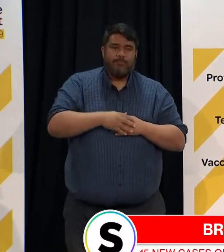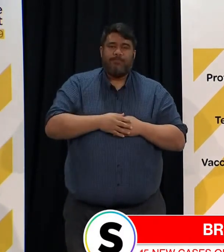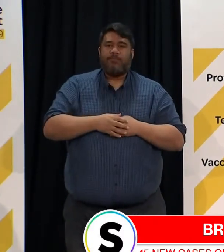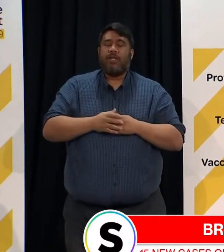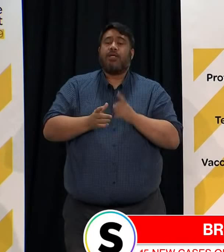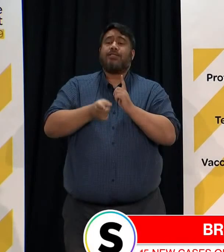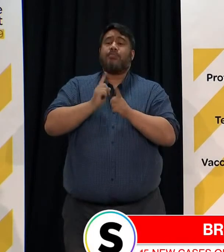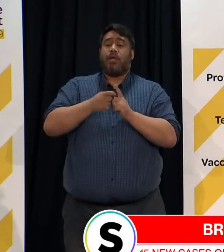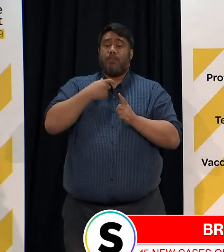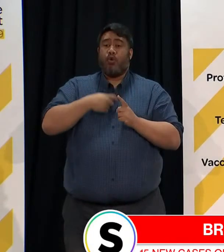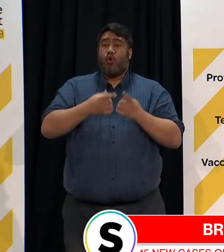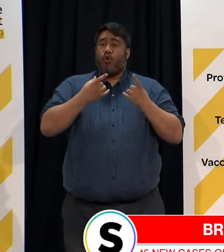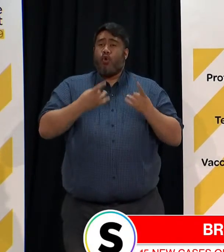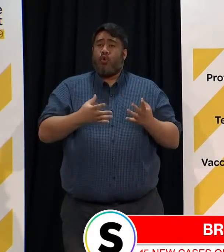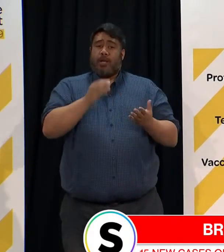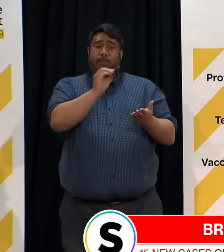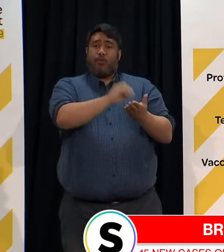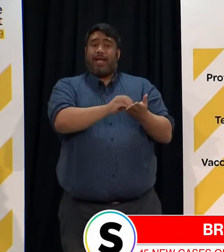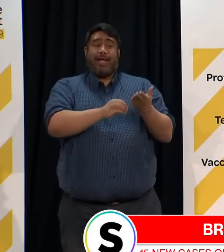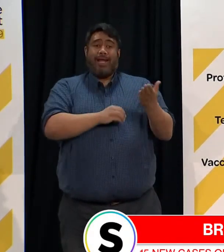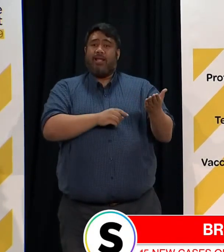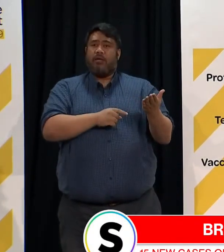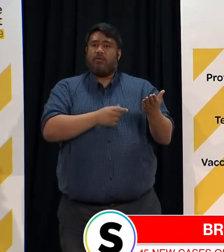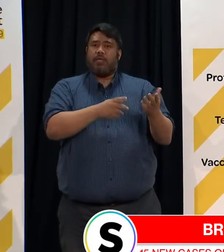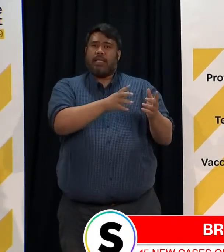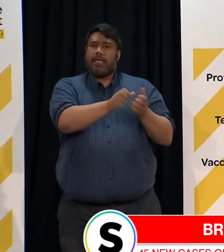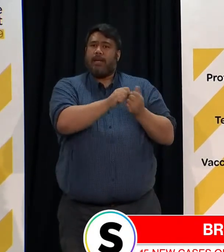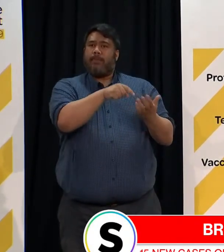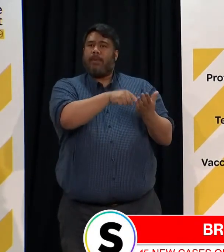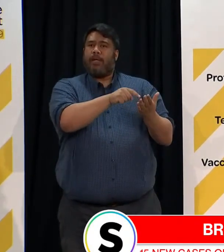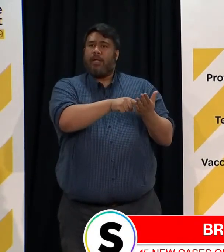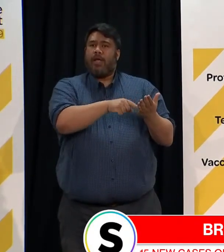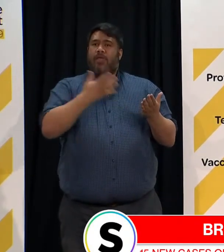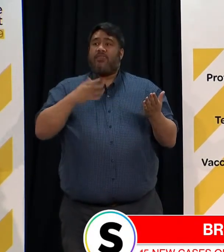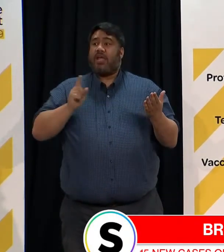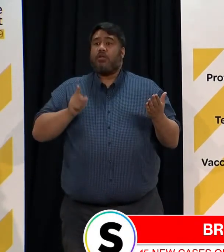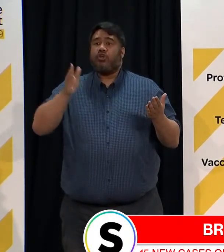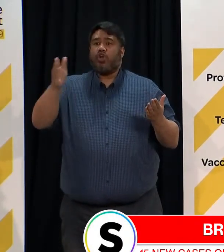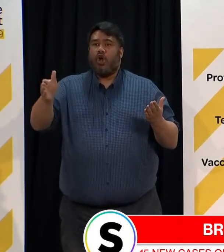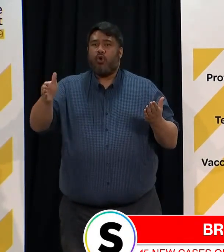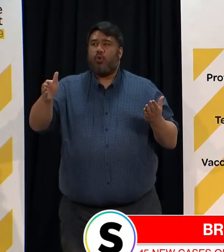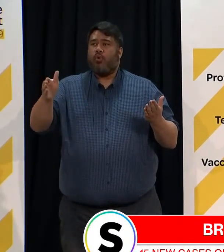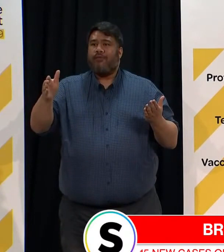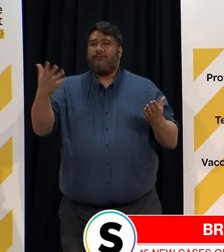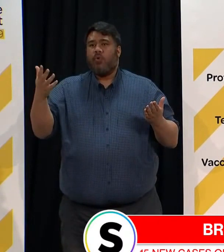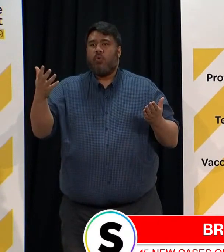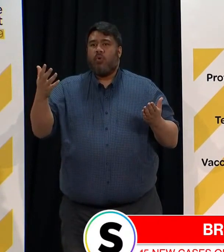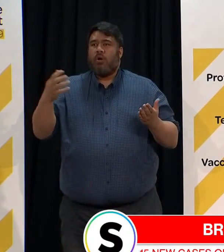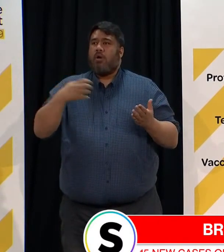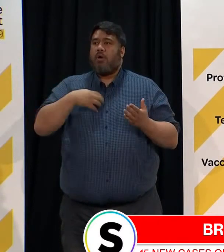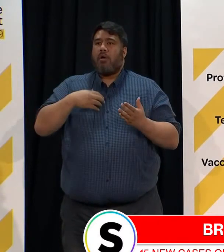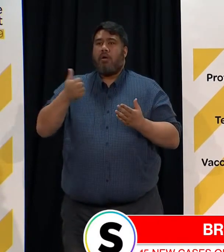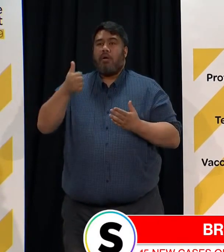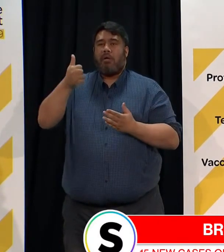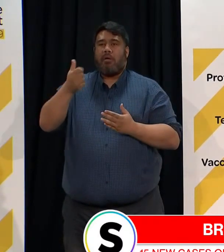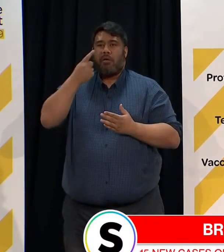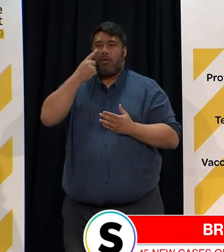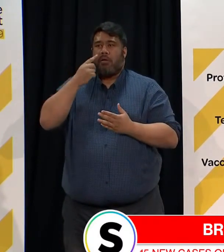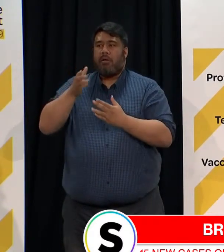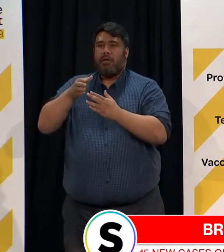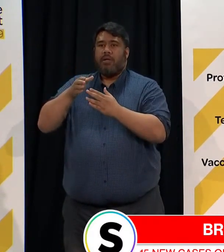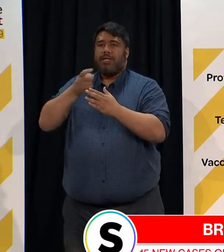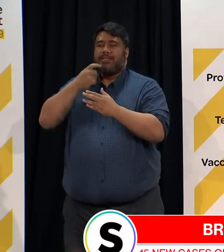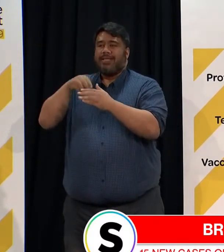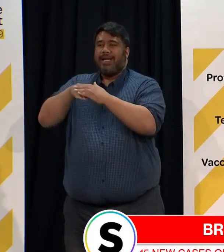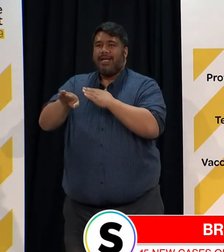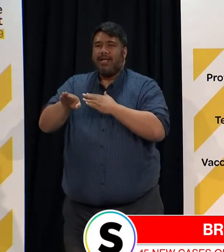bookings they might have made, and so I would encourage people, if you are going somewhere where or you've brought your booking forward, please do cancel your other booking